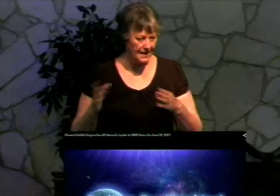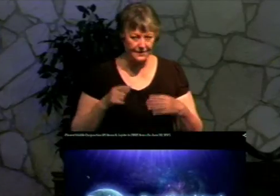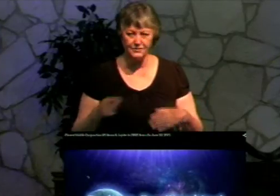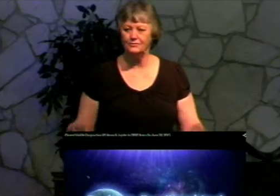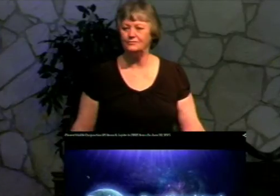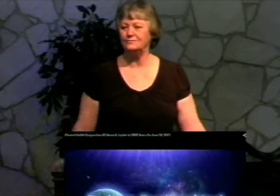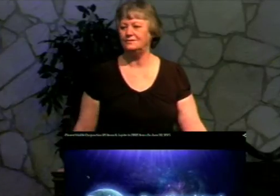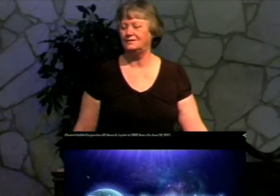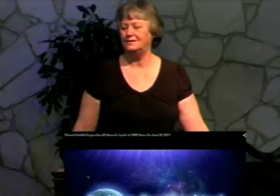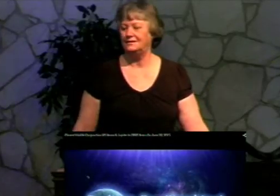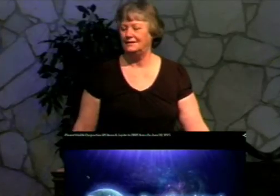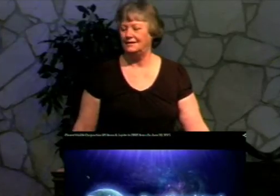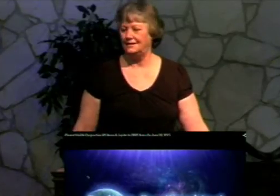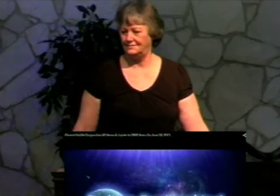prepare you.